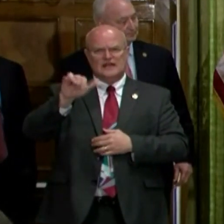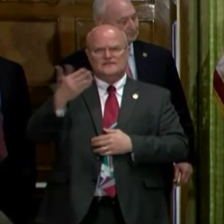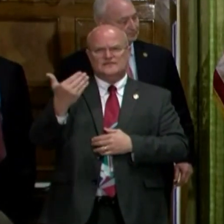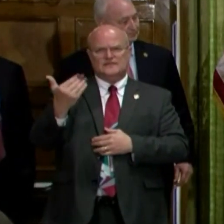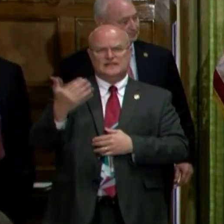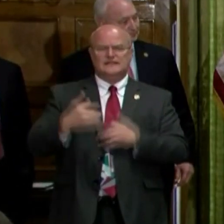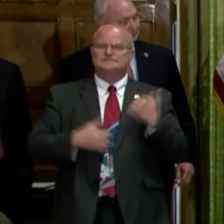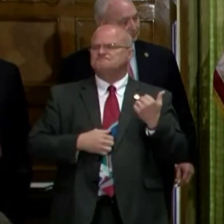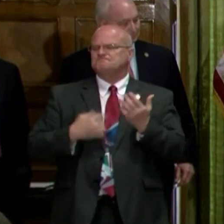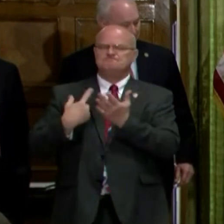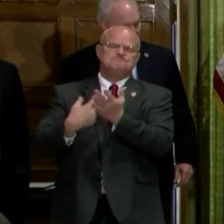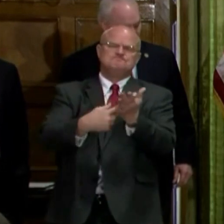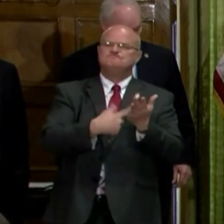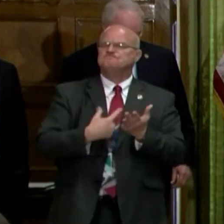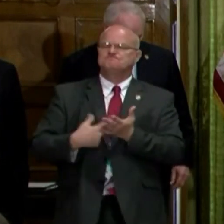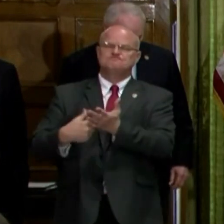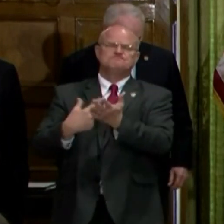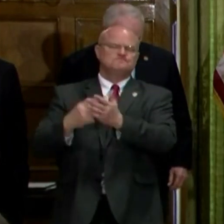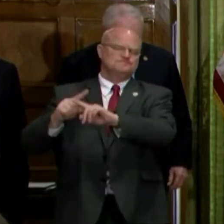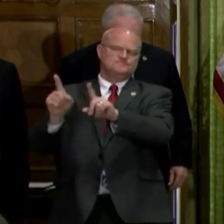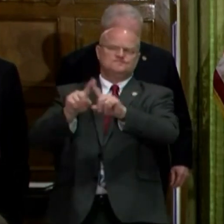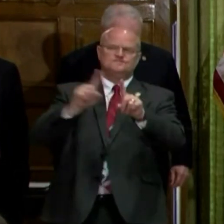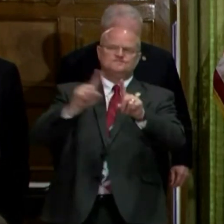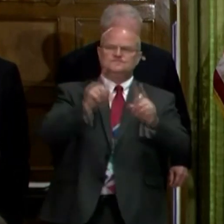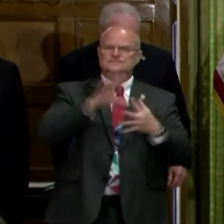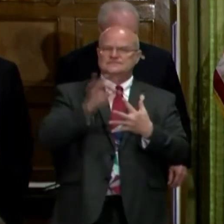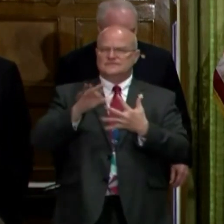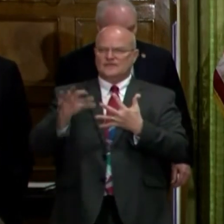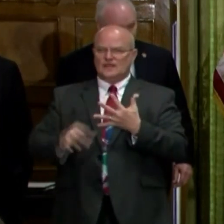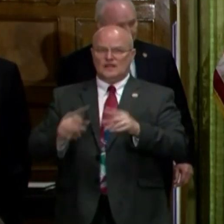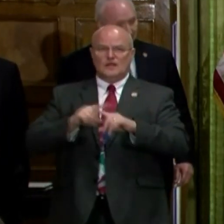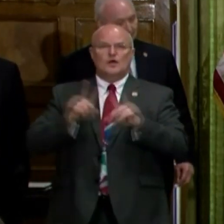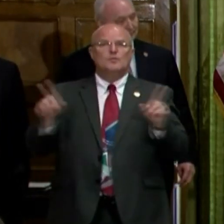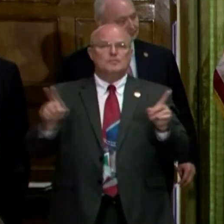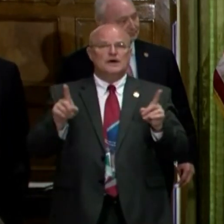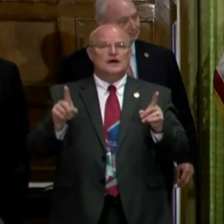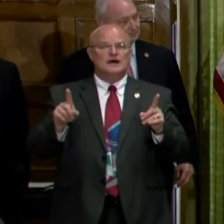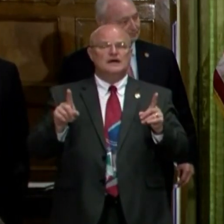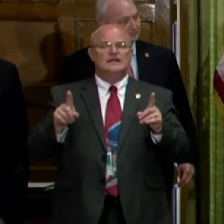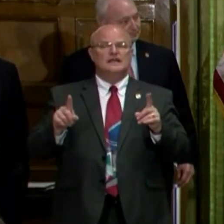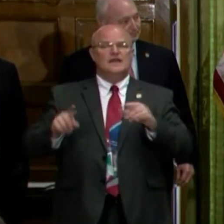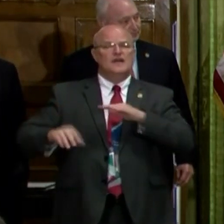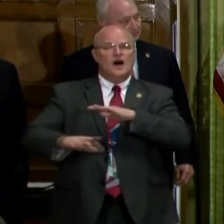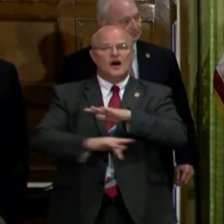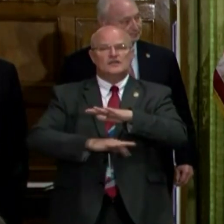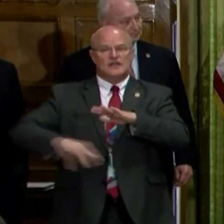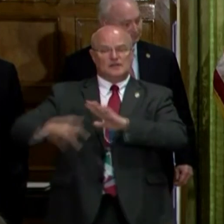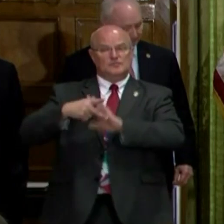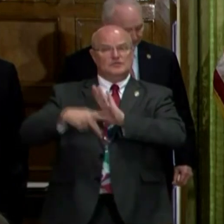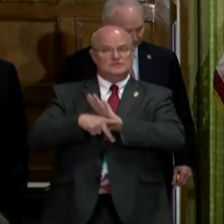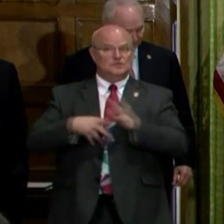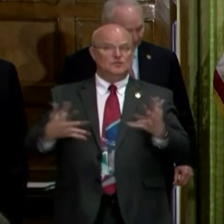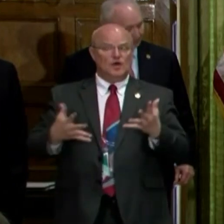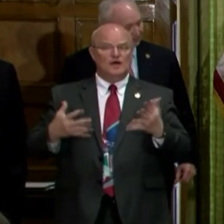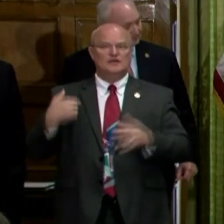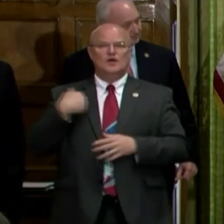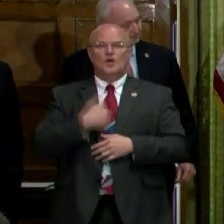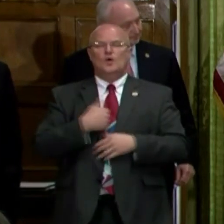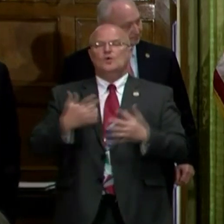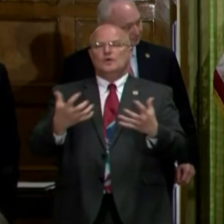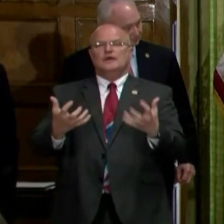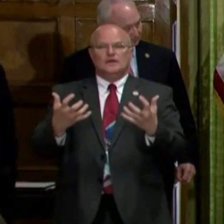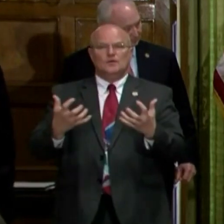been a lot of different discussions on different options, but the underlying principle is that we want